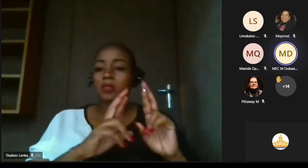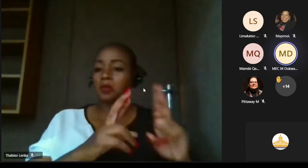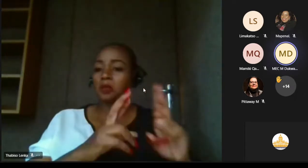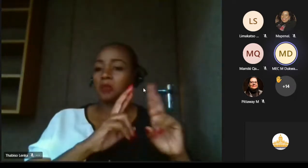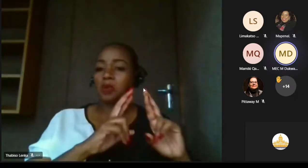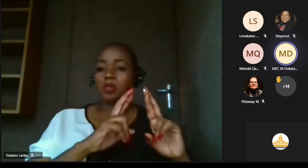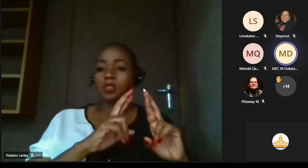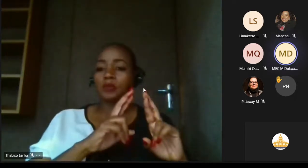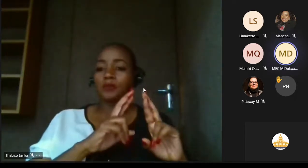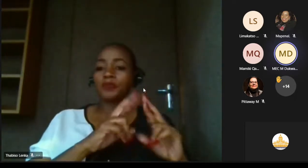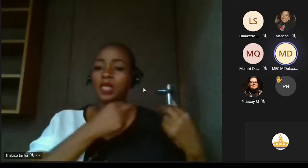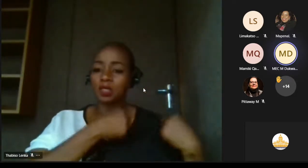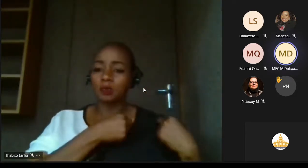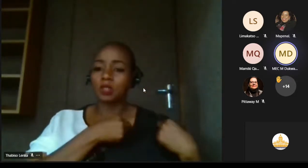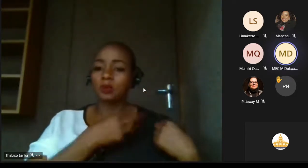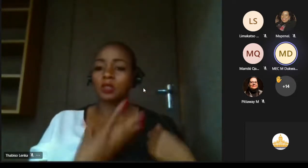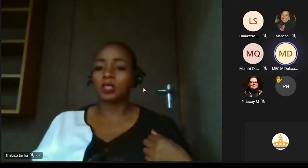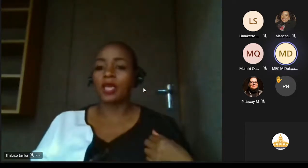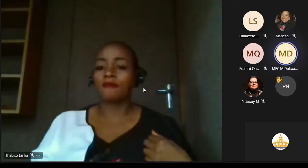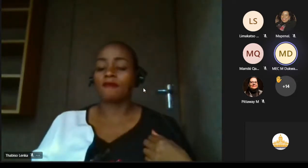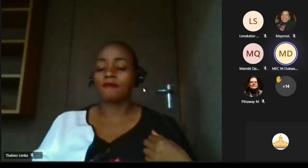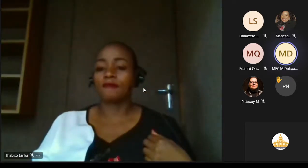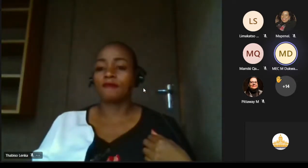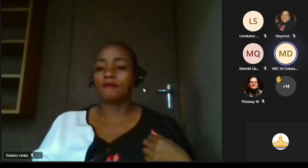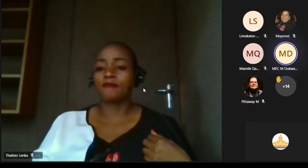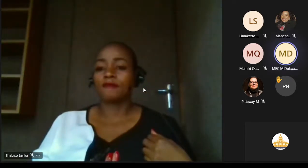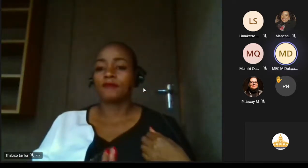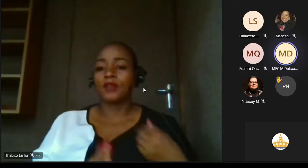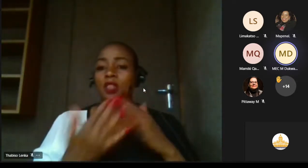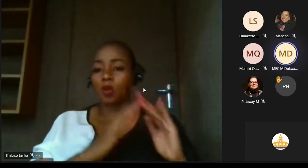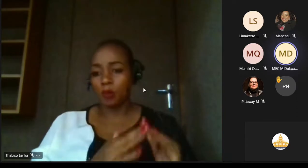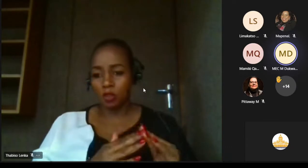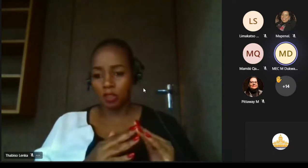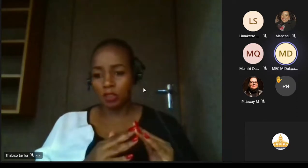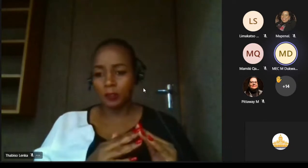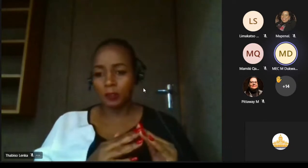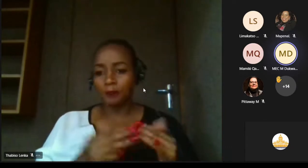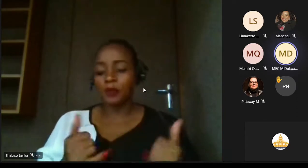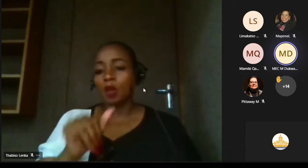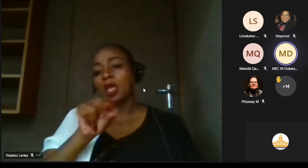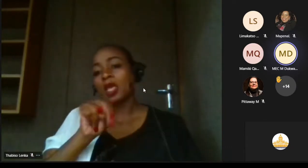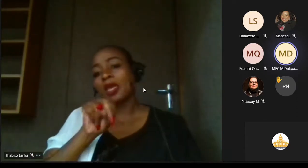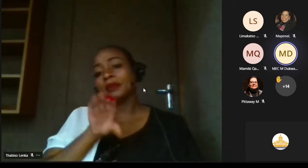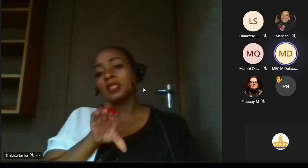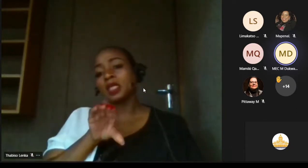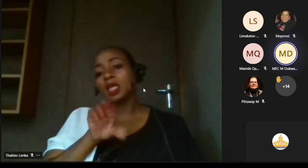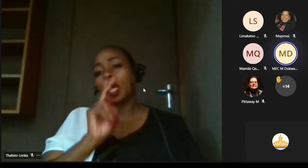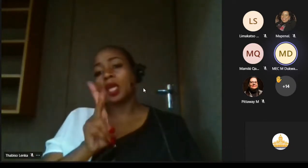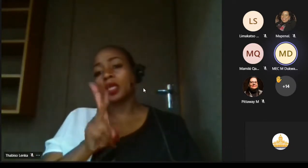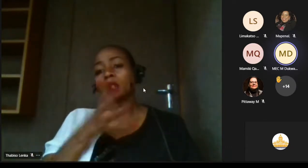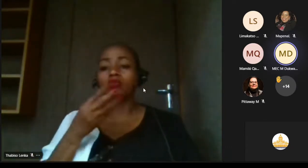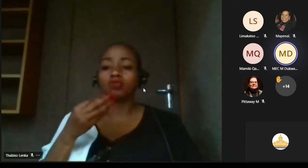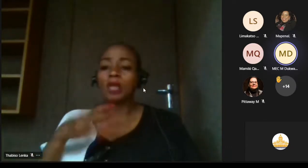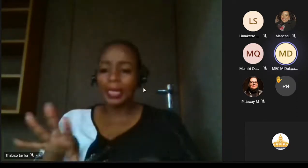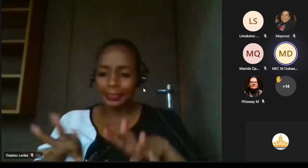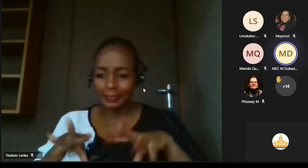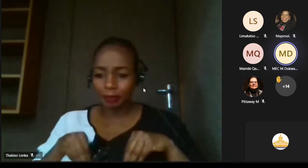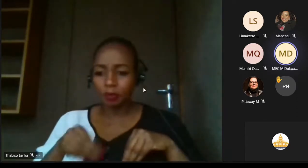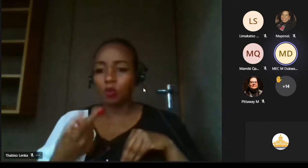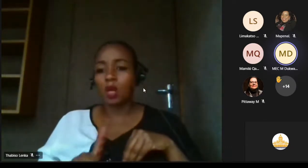administrative leadership in our communities. The ANC further acknowledged that its declining